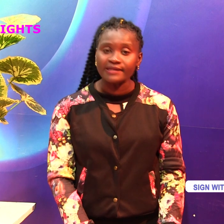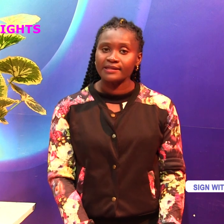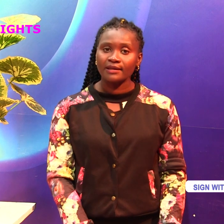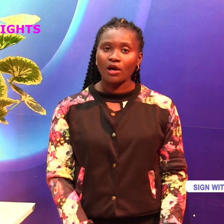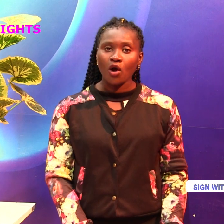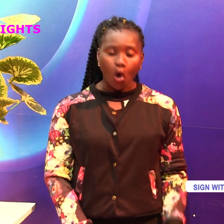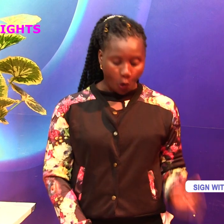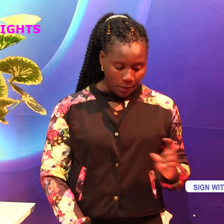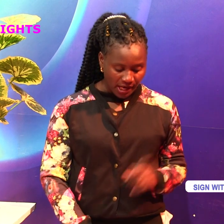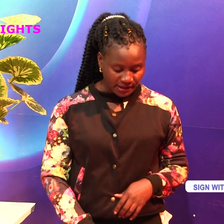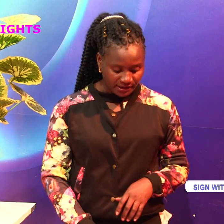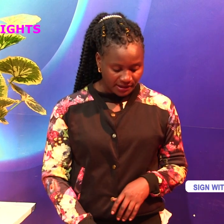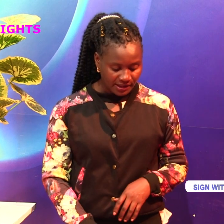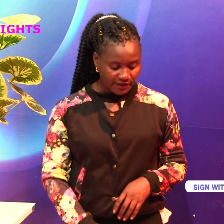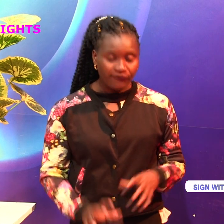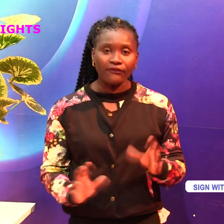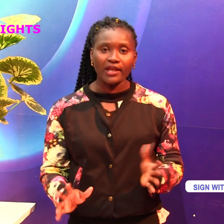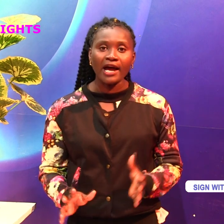privileges, oppress, fear,